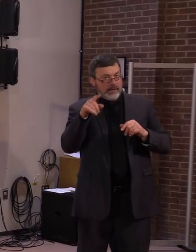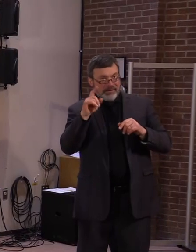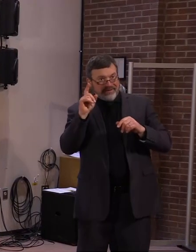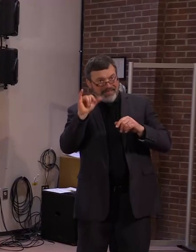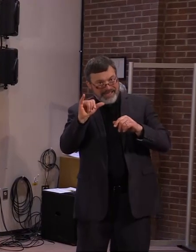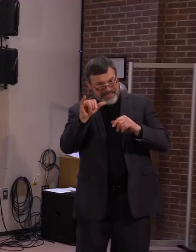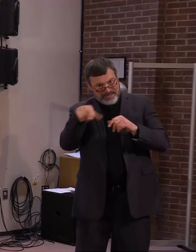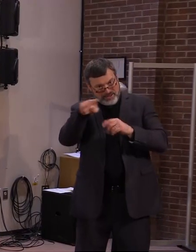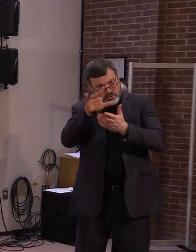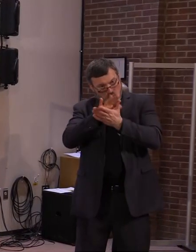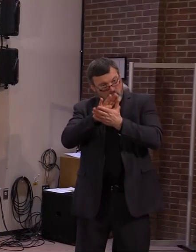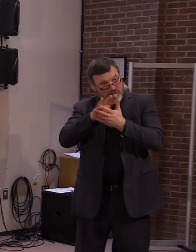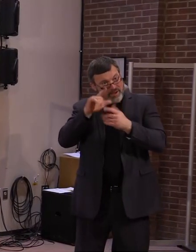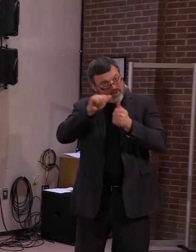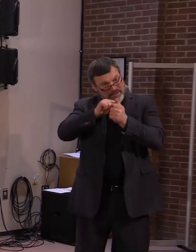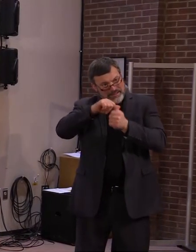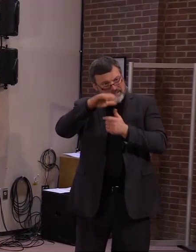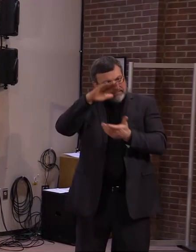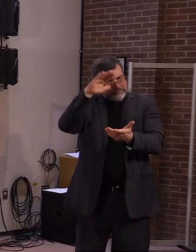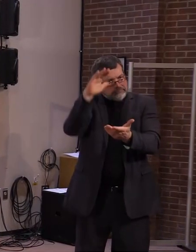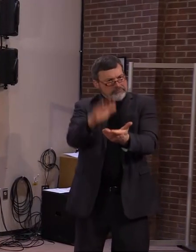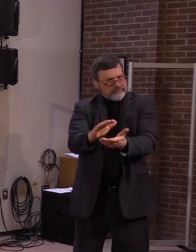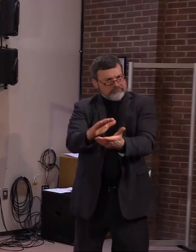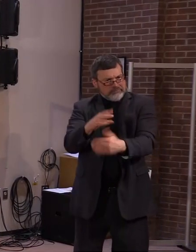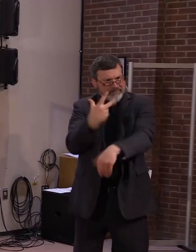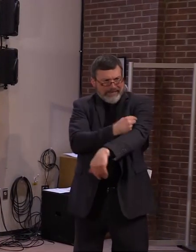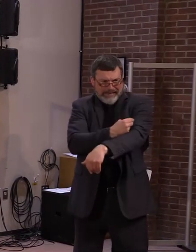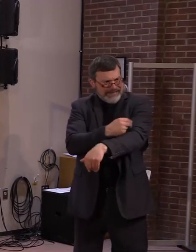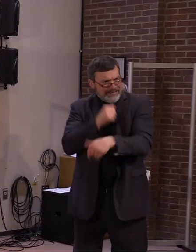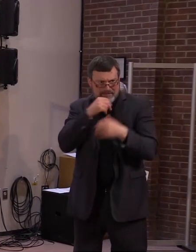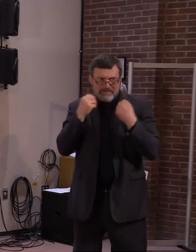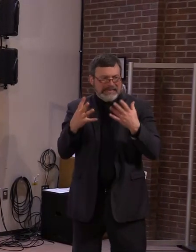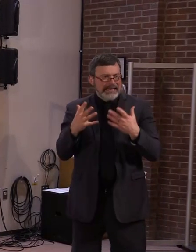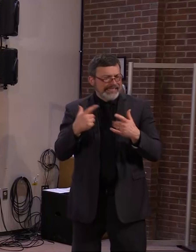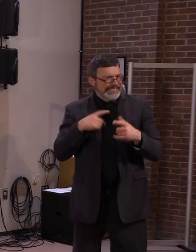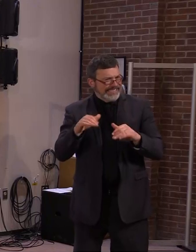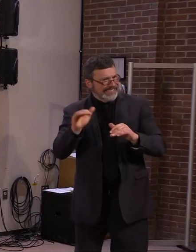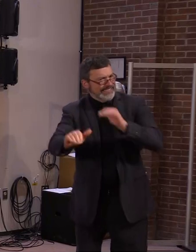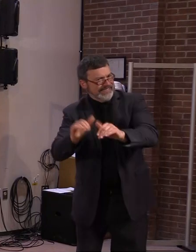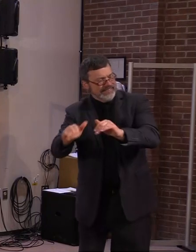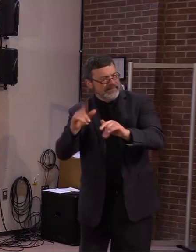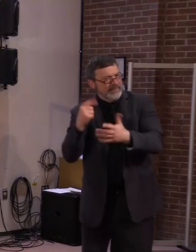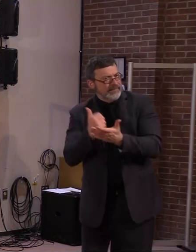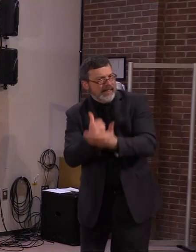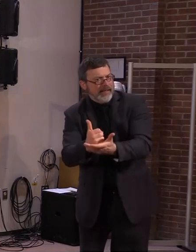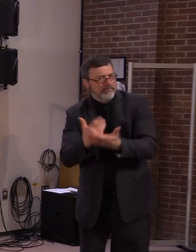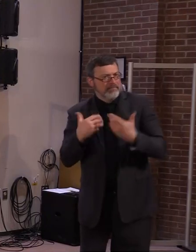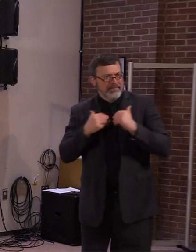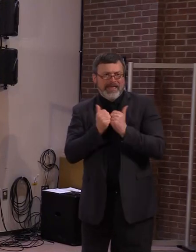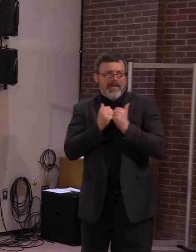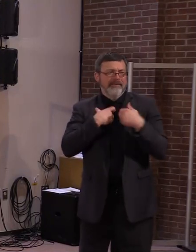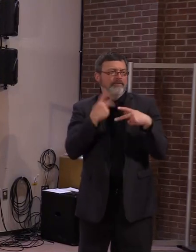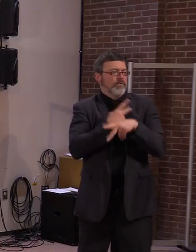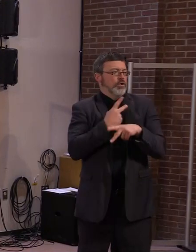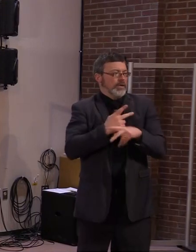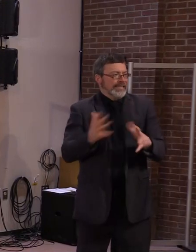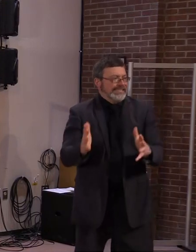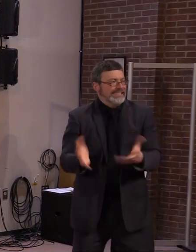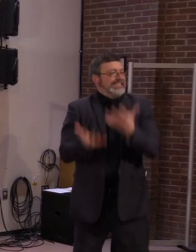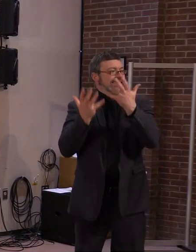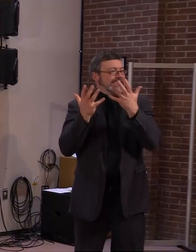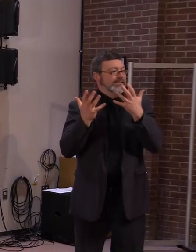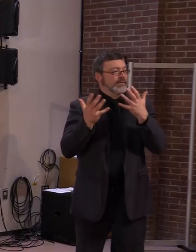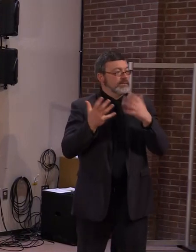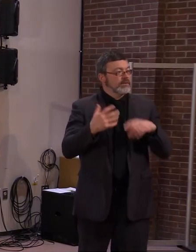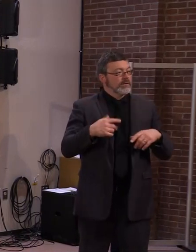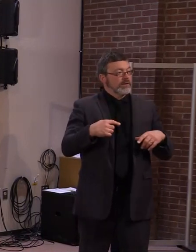on implementing a focused effort at the state and regional efforts to support the educational recovery needs of our students, particularly in academic learning and